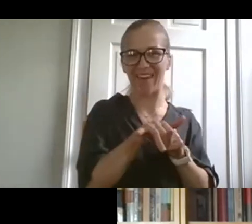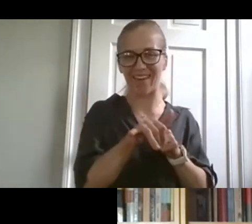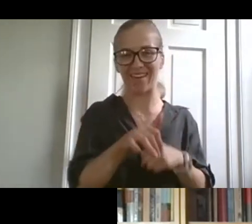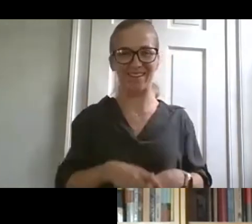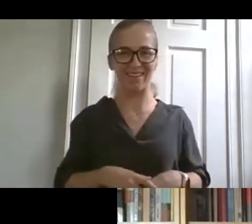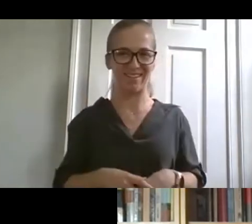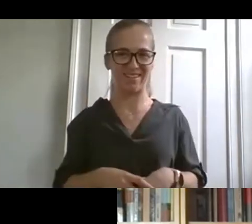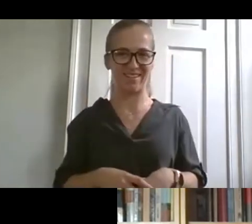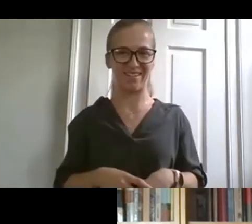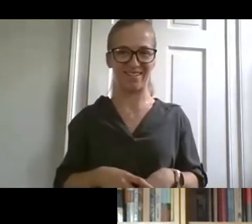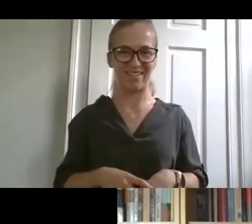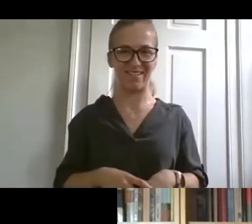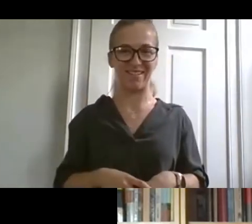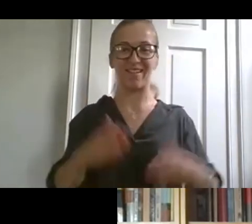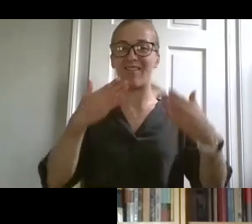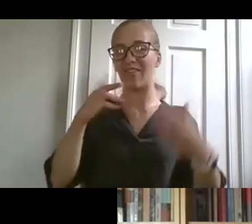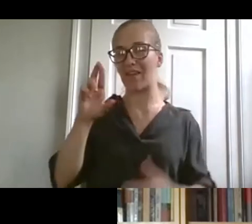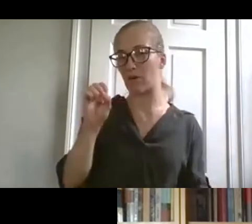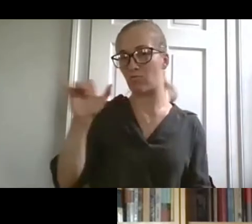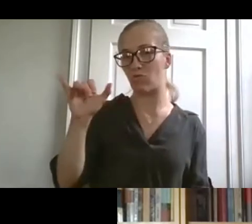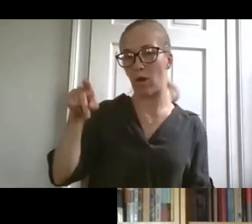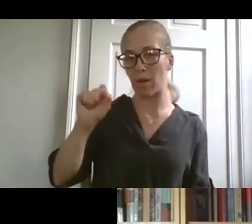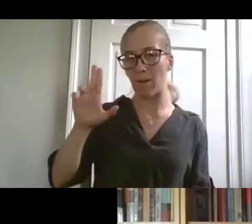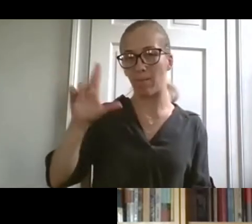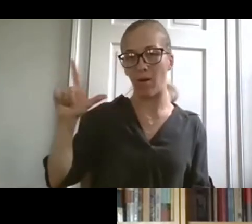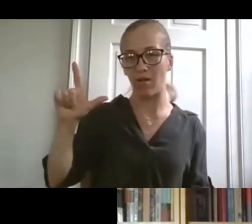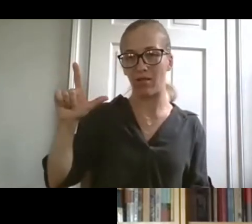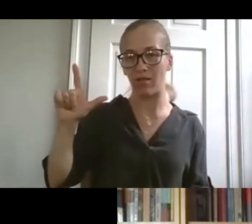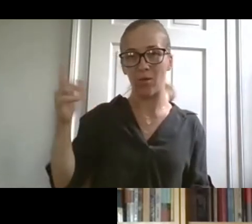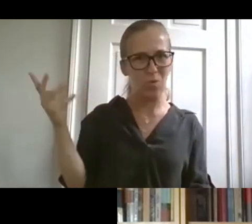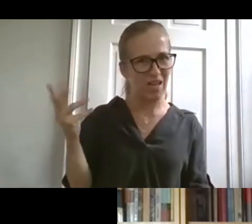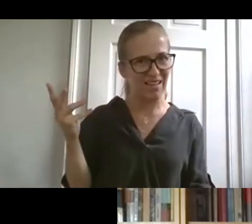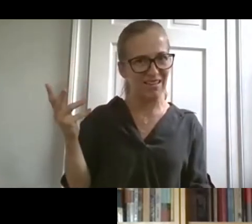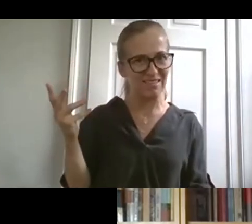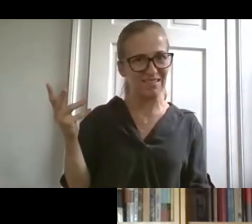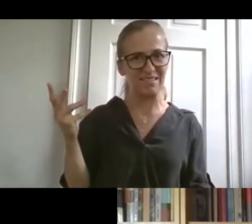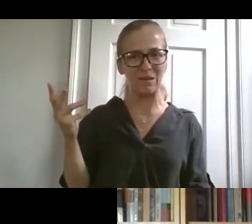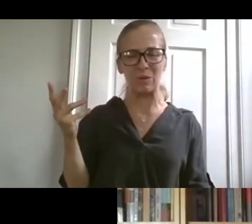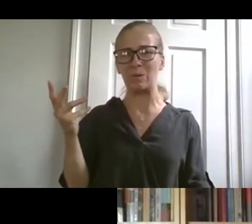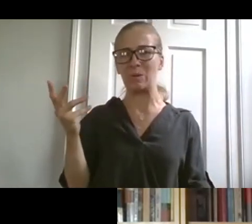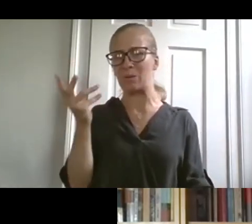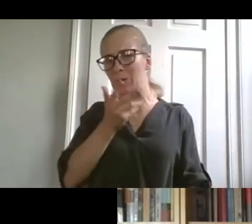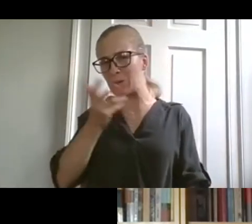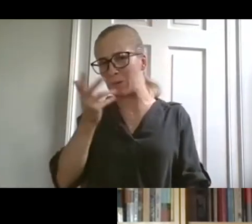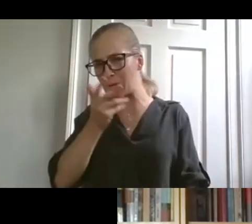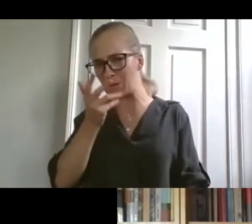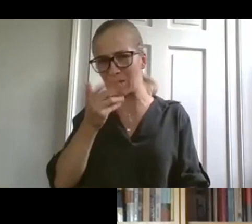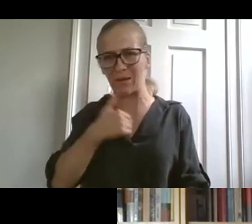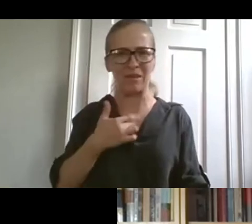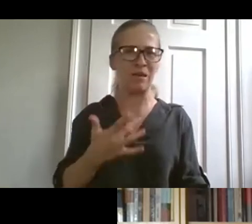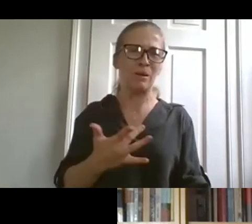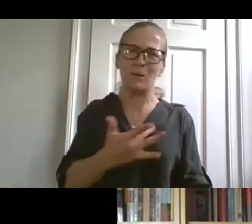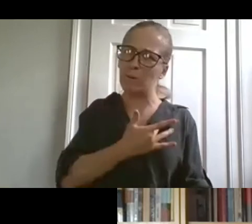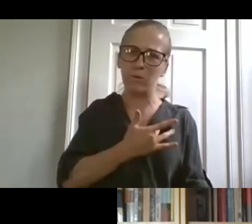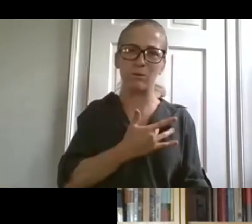house. Thank you, Roy and Paul. What heartbreaking exercise. I'm really so moved to read this and